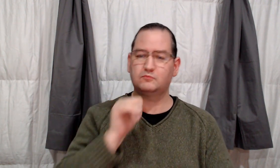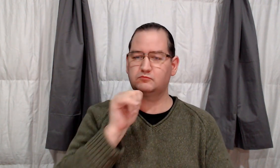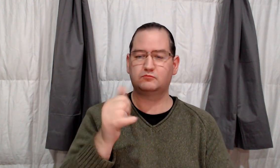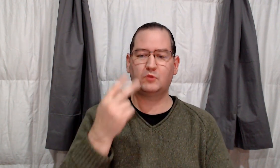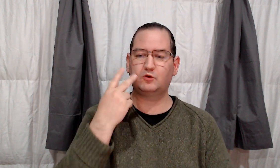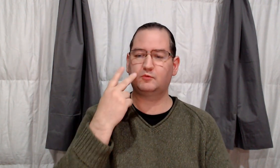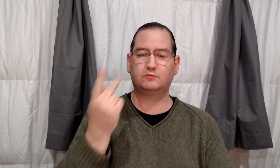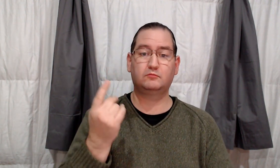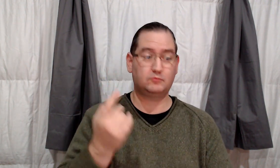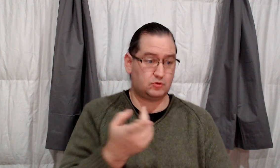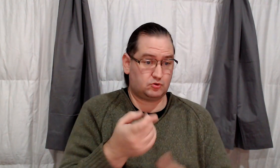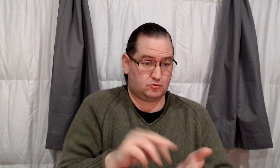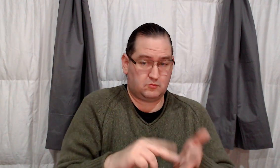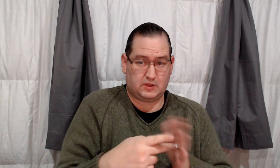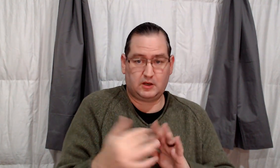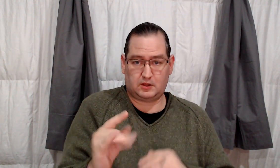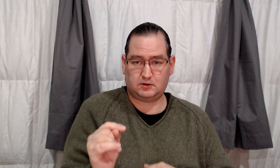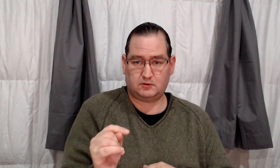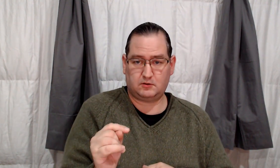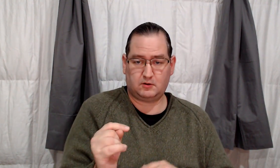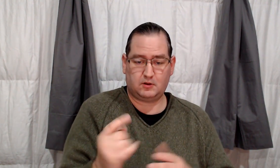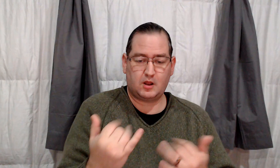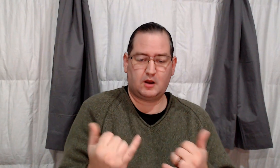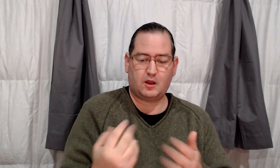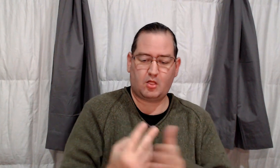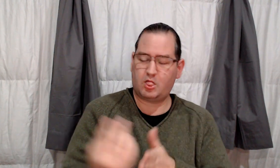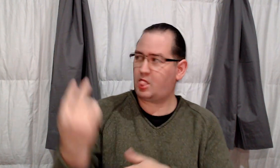did along the way that led to that wonderful feeling.